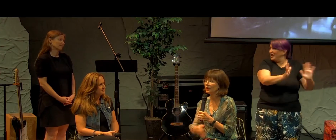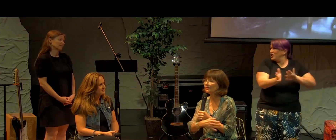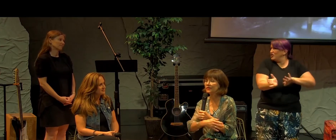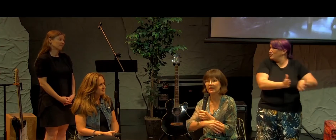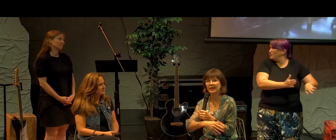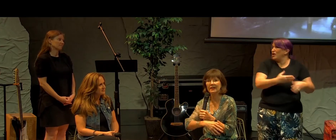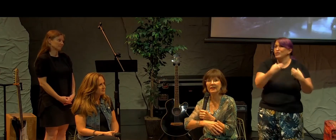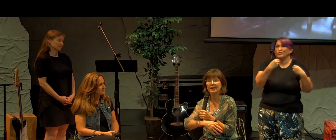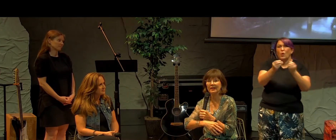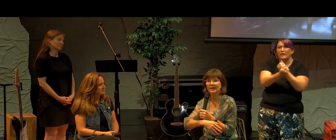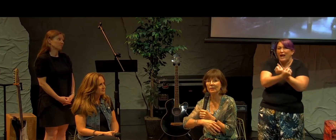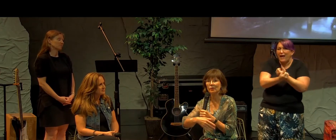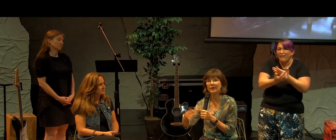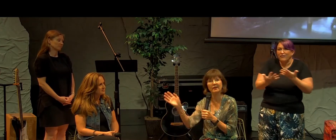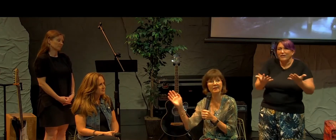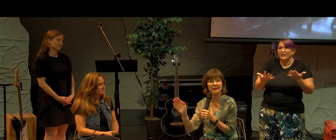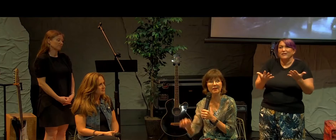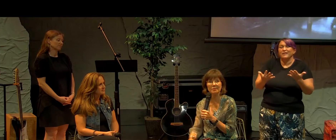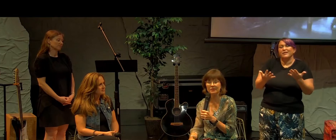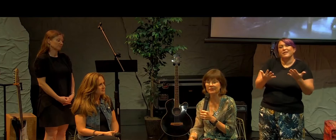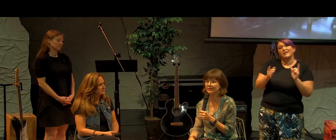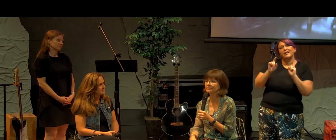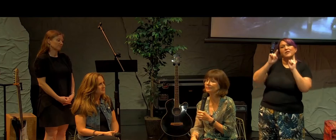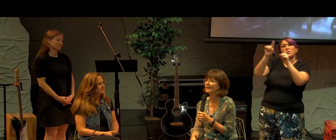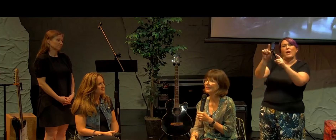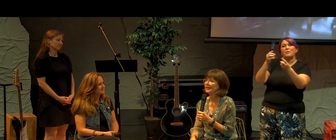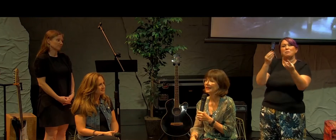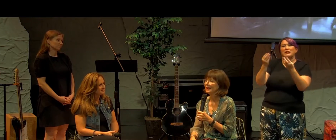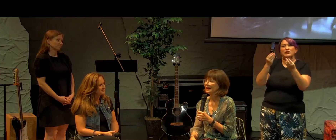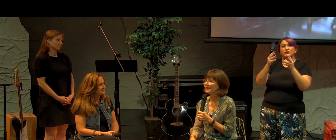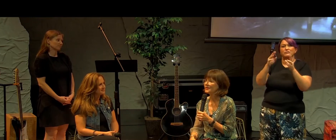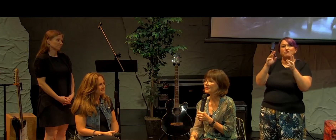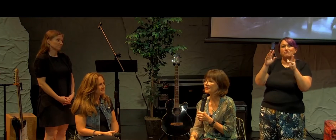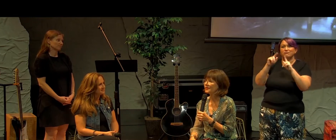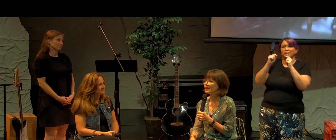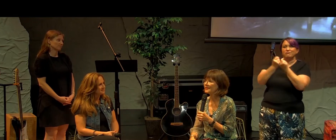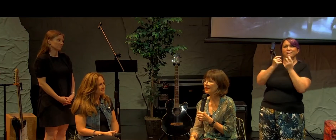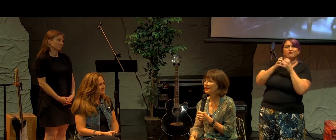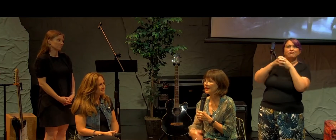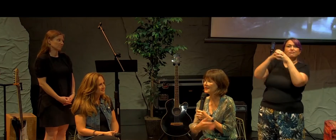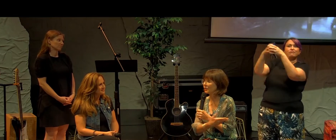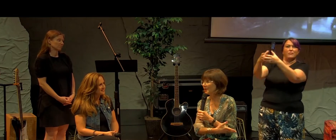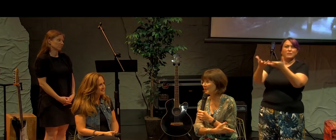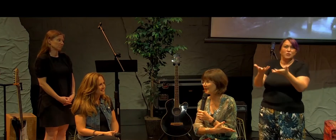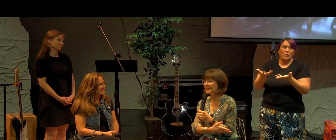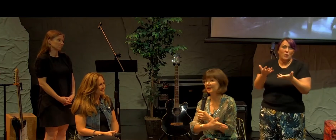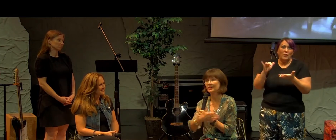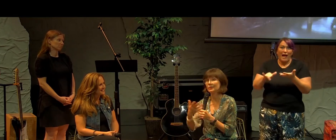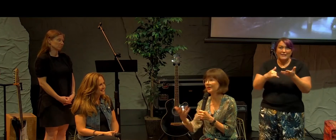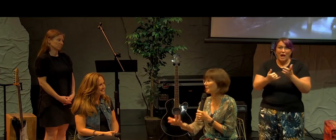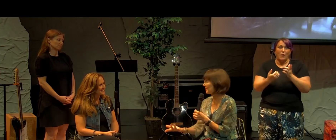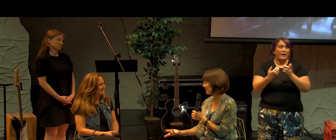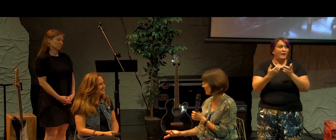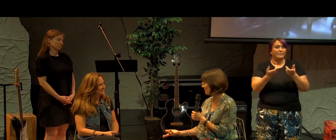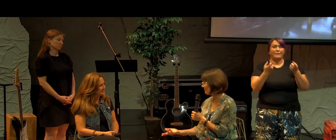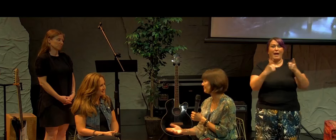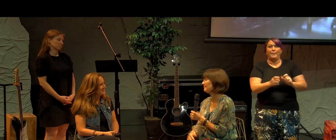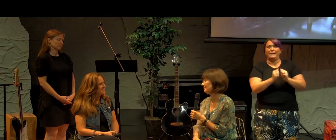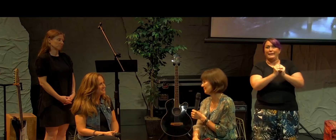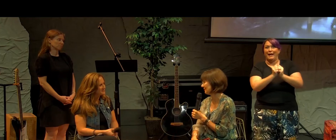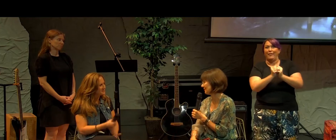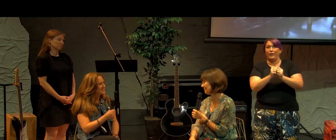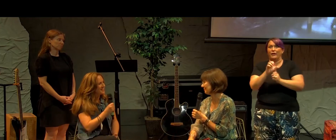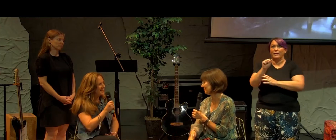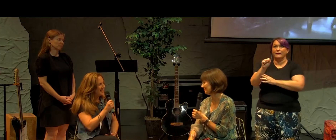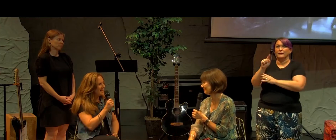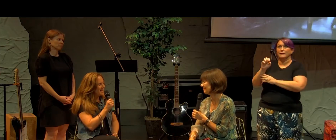sold everything and went on the mission field. And so that's how we wound up together and wound up in Stockholm.